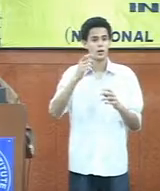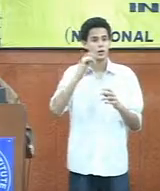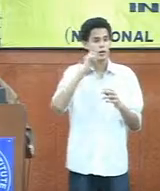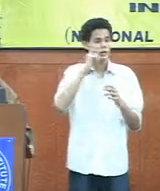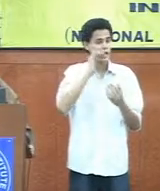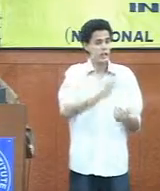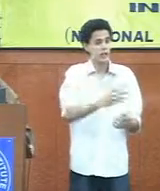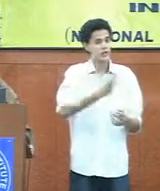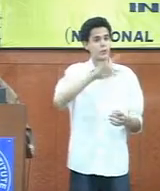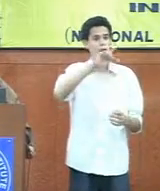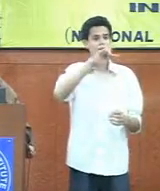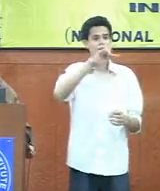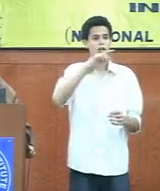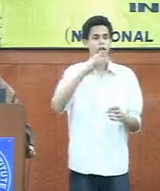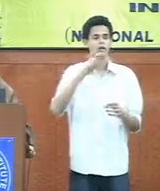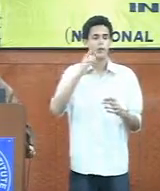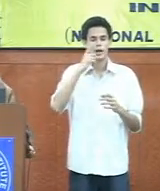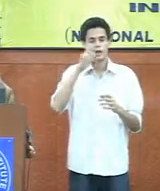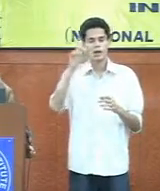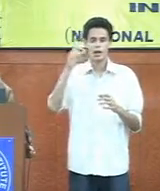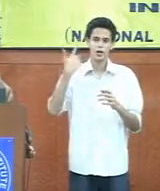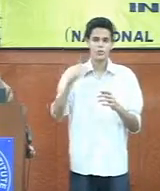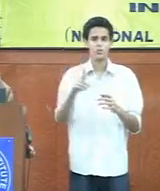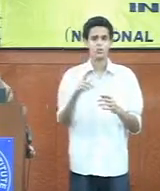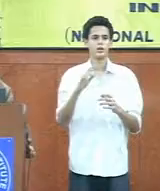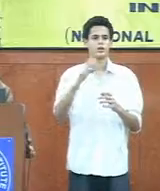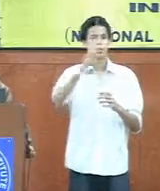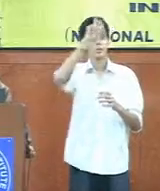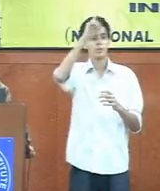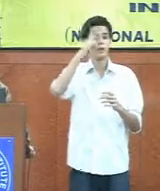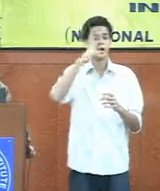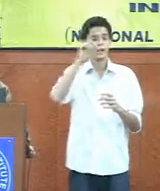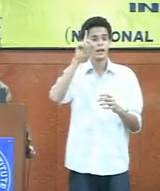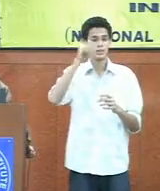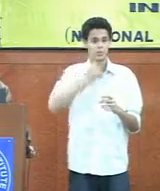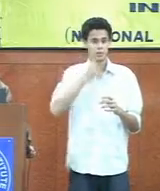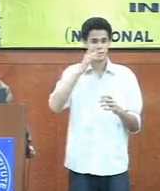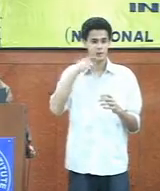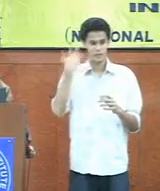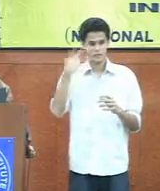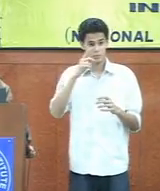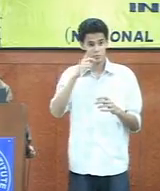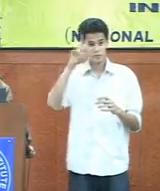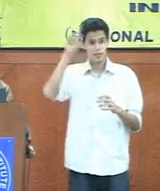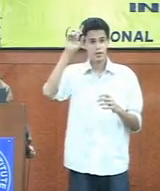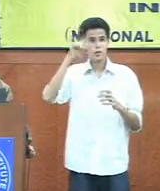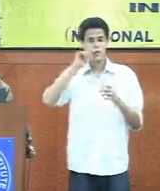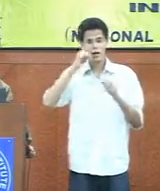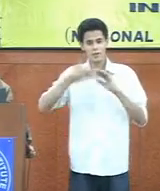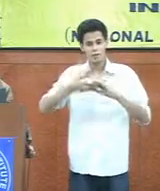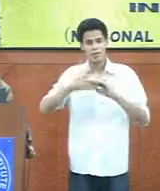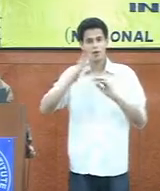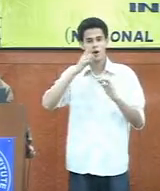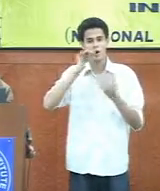but there is a share for the mother also, who also gets the same as the wife and